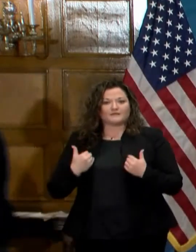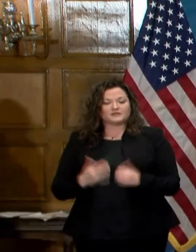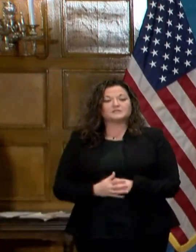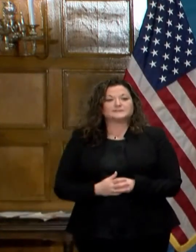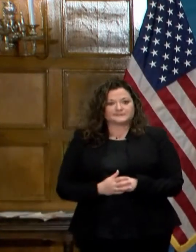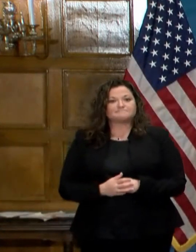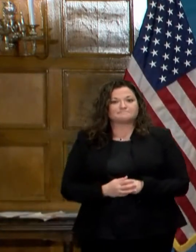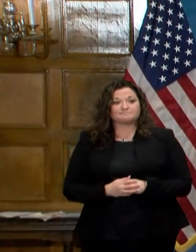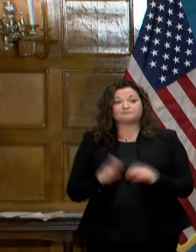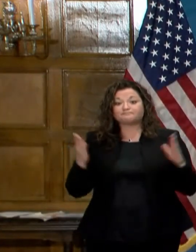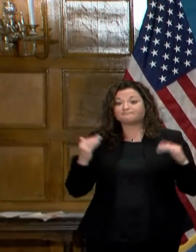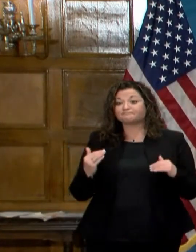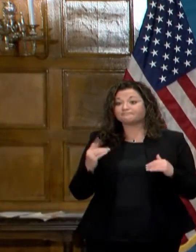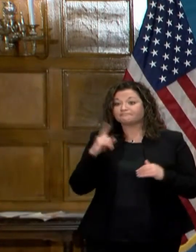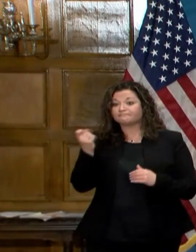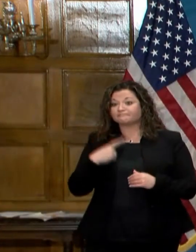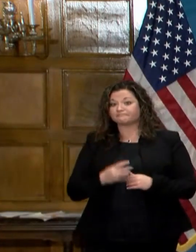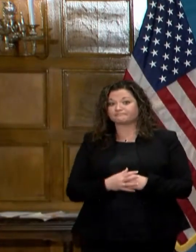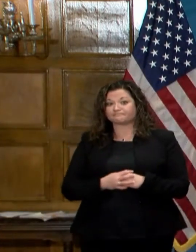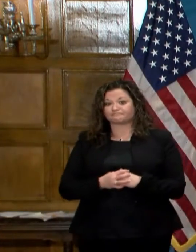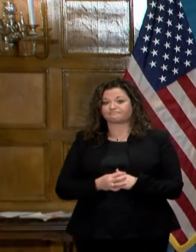Next question.